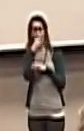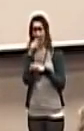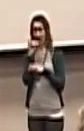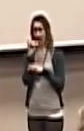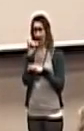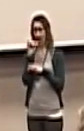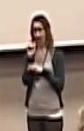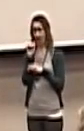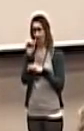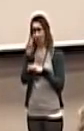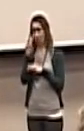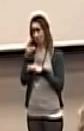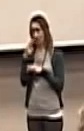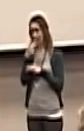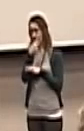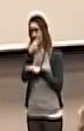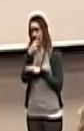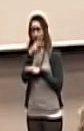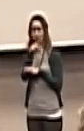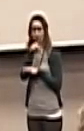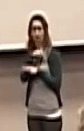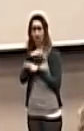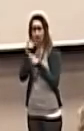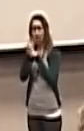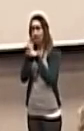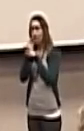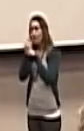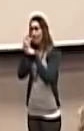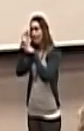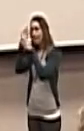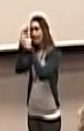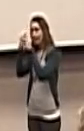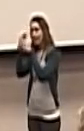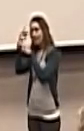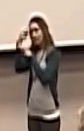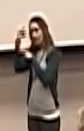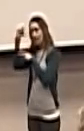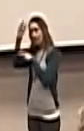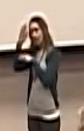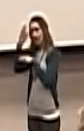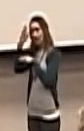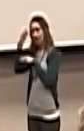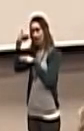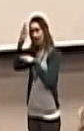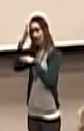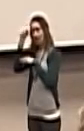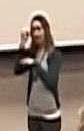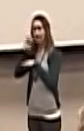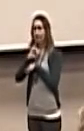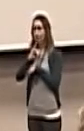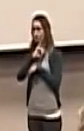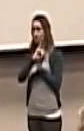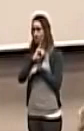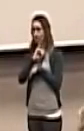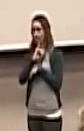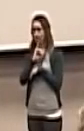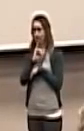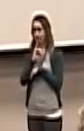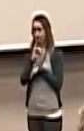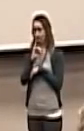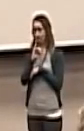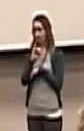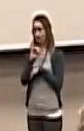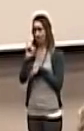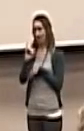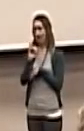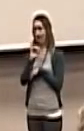the personal and proper name par excellence for God, for the God of Israel. Yahweh, I Am,